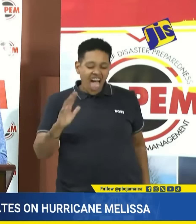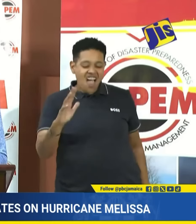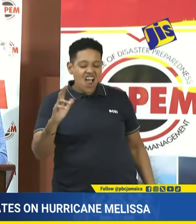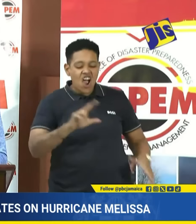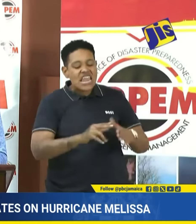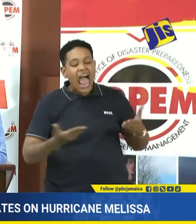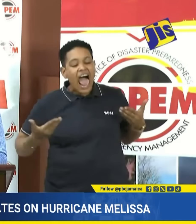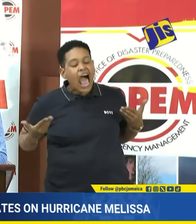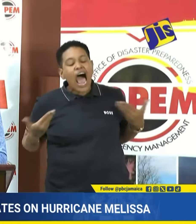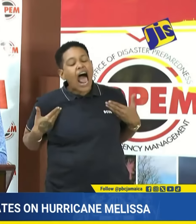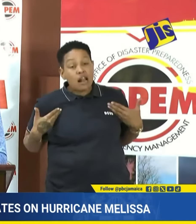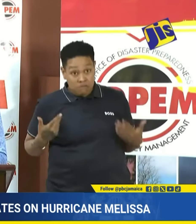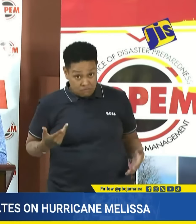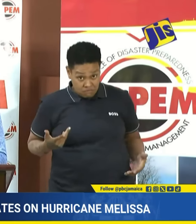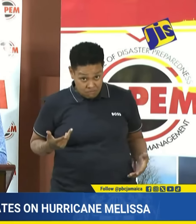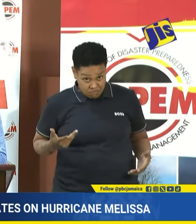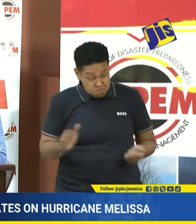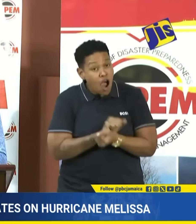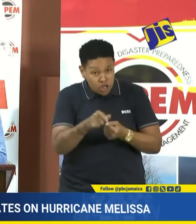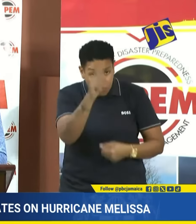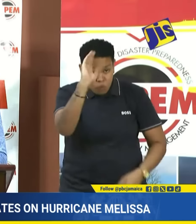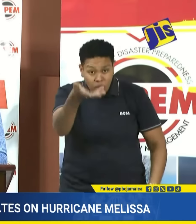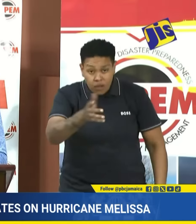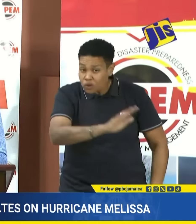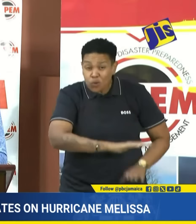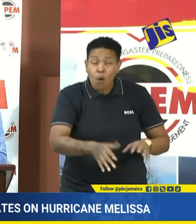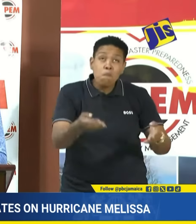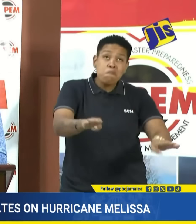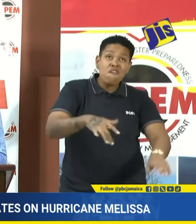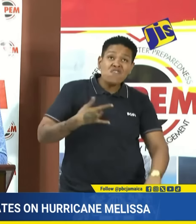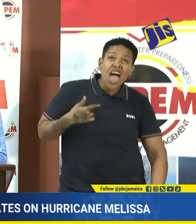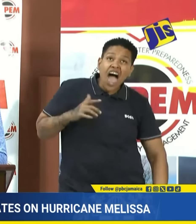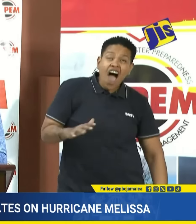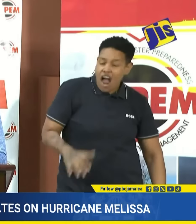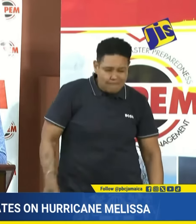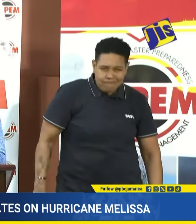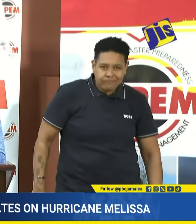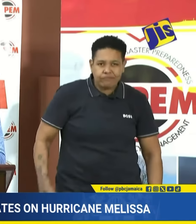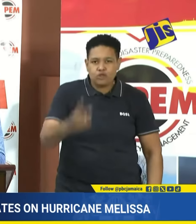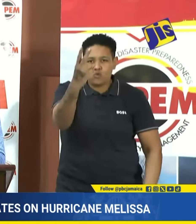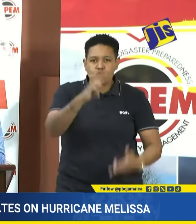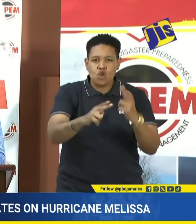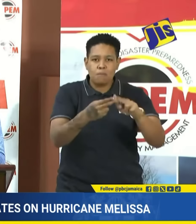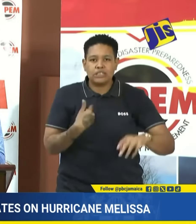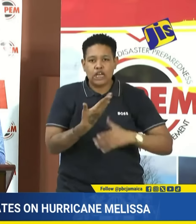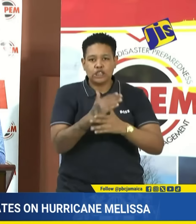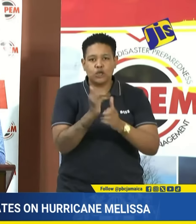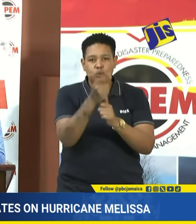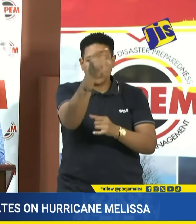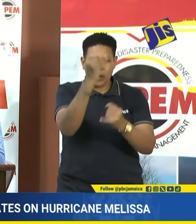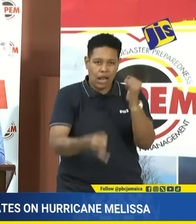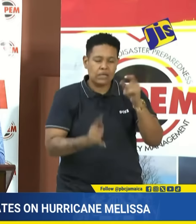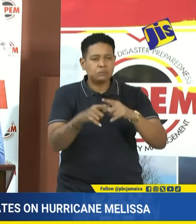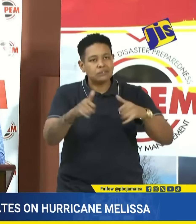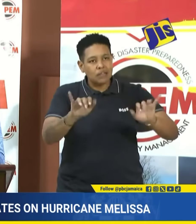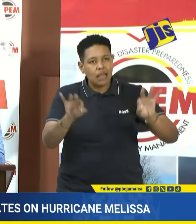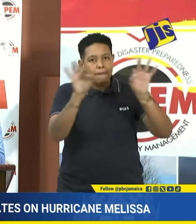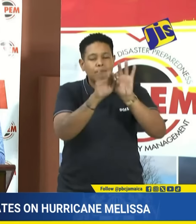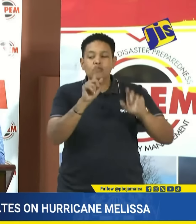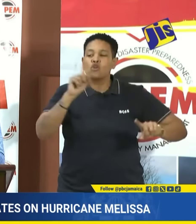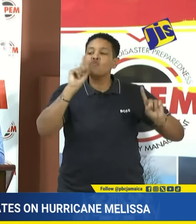gamble. Last but not least, 2 numbers that I would like to share with you to